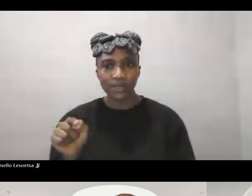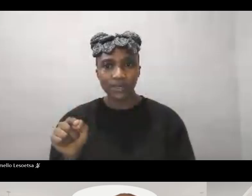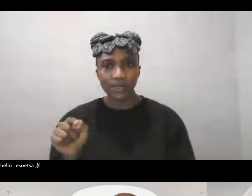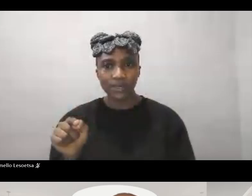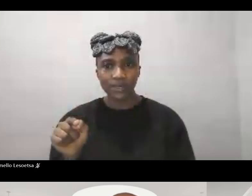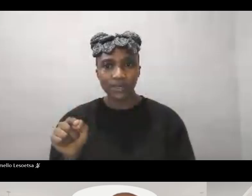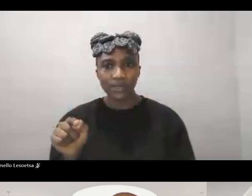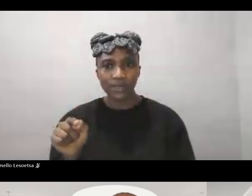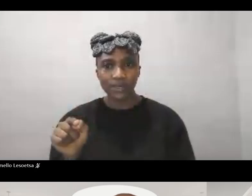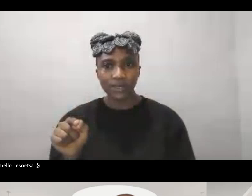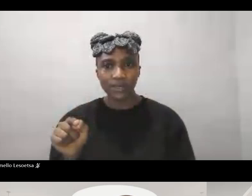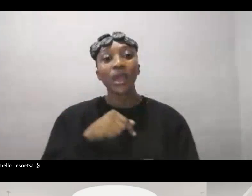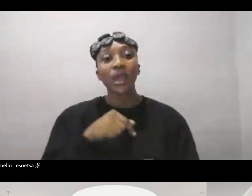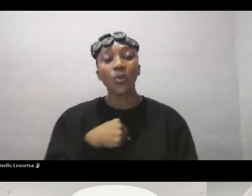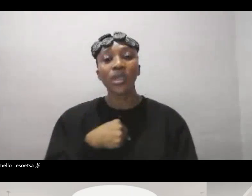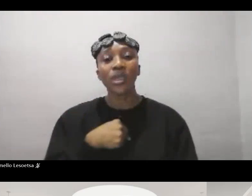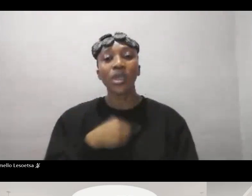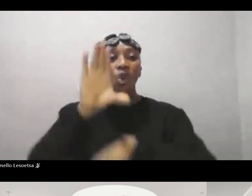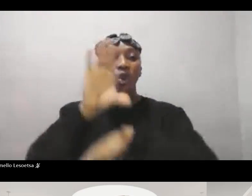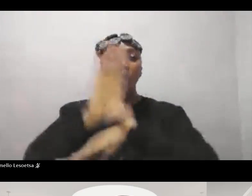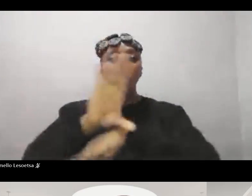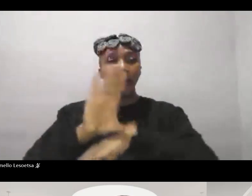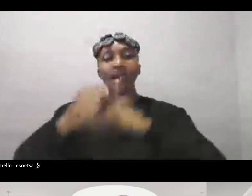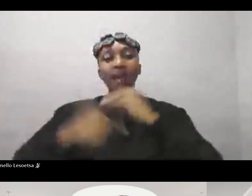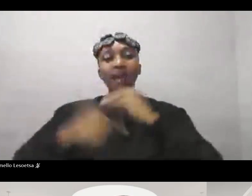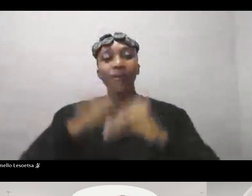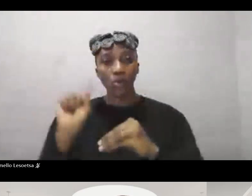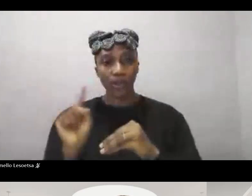about even the media not